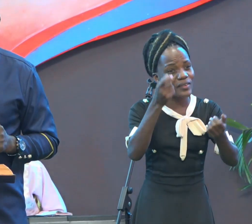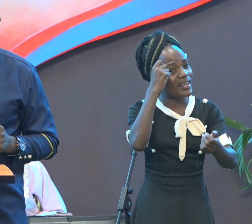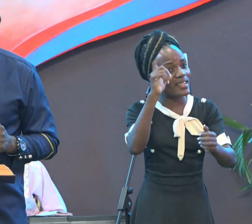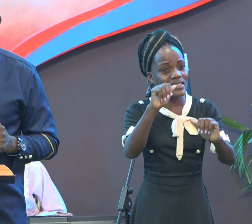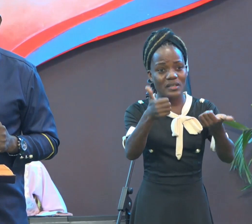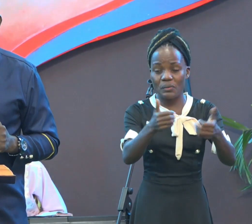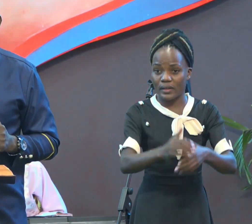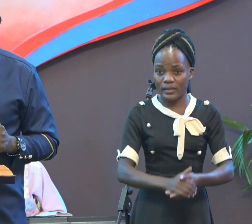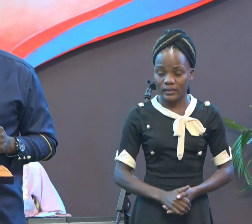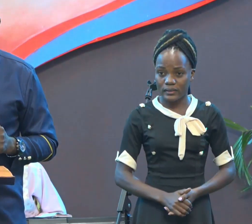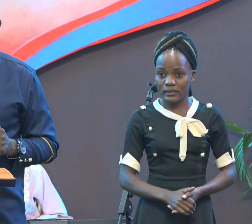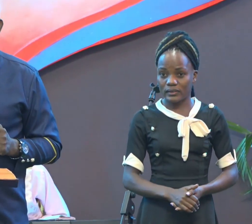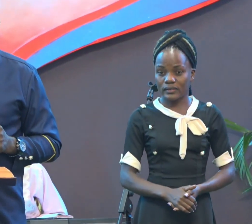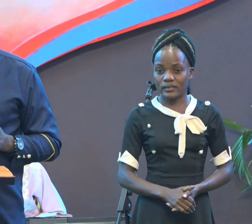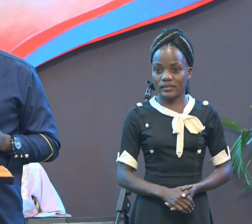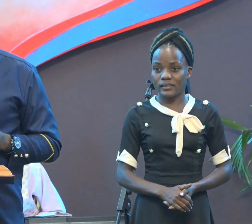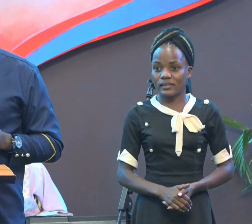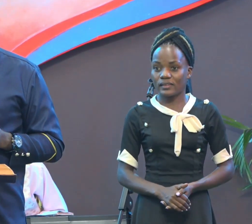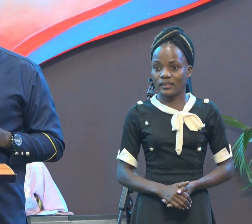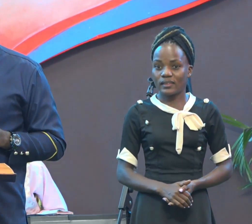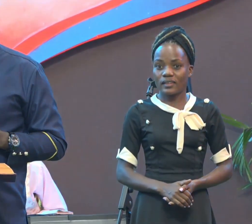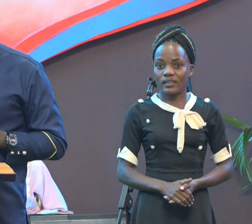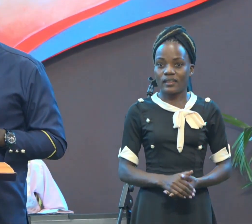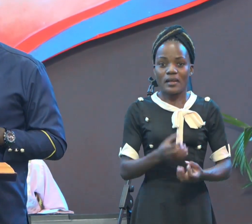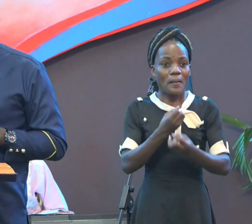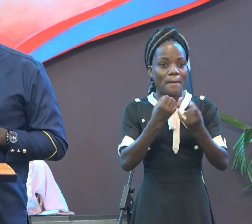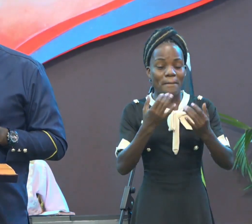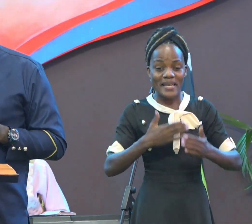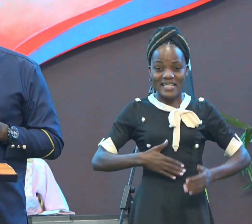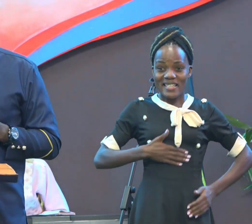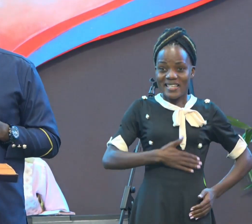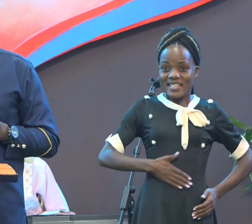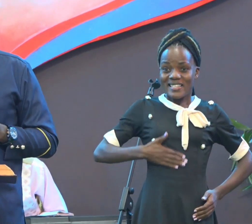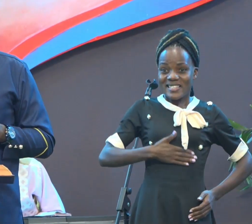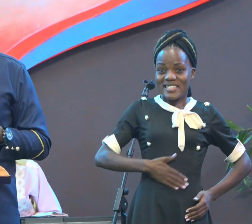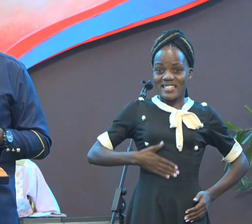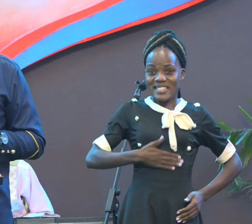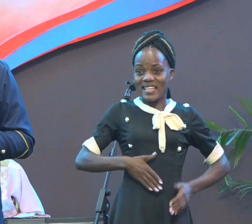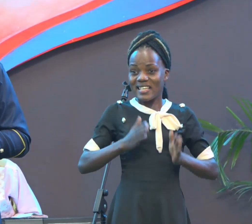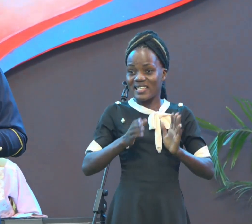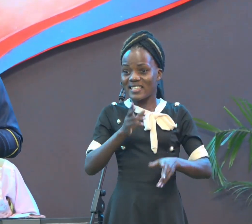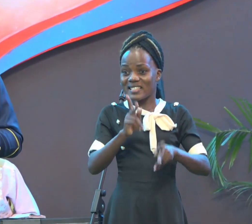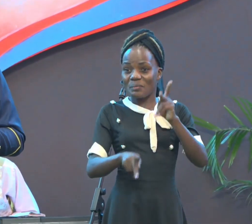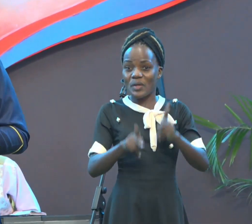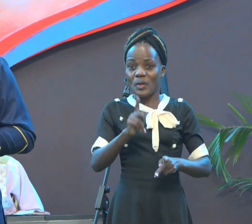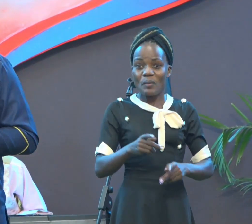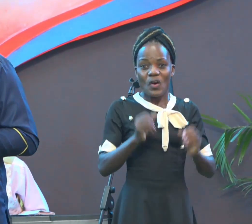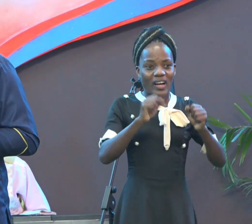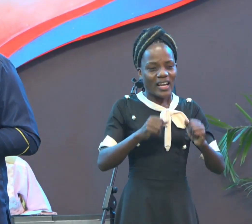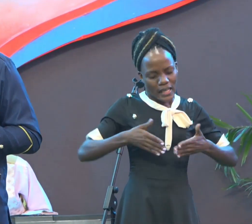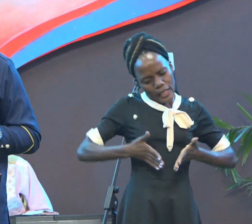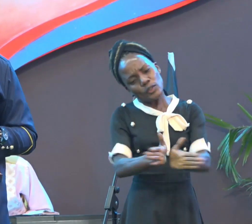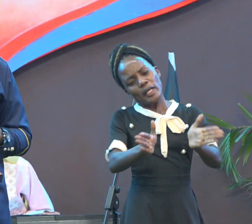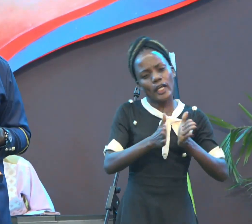not understand. Aba science bagezezaako tuyambako okunnyonnyola ebintu bino omuntu agenda bwati mu lubuto n'abeerayo